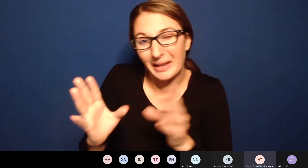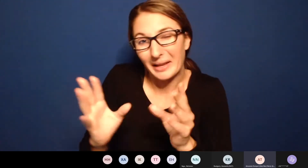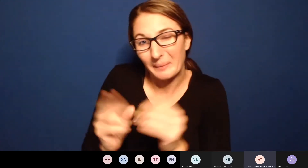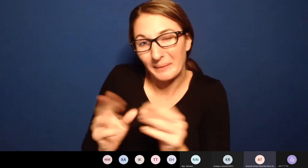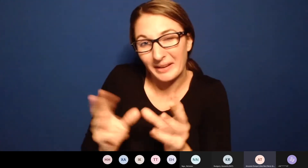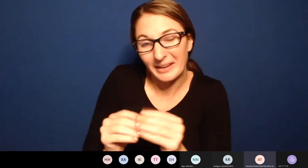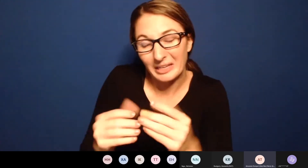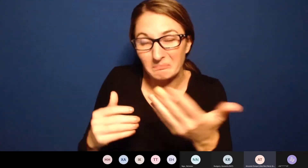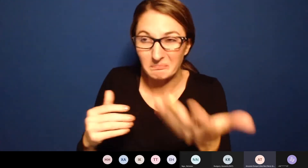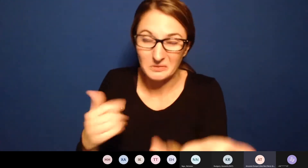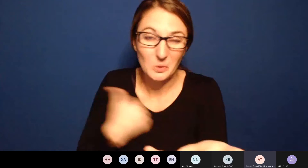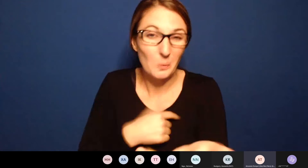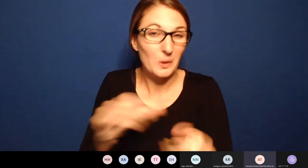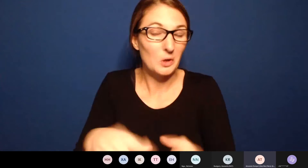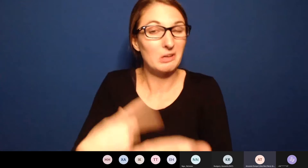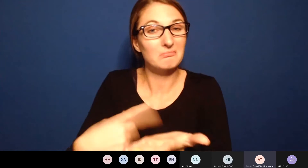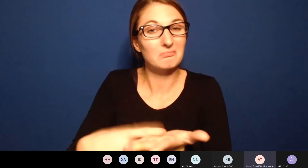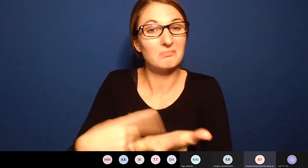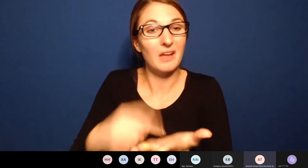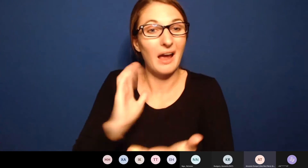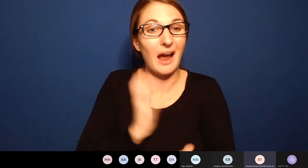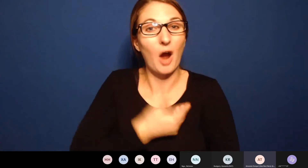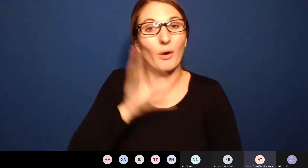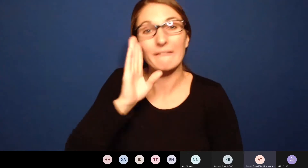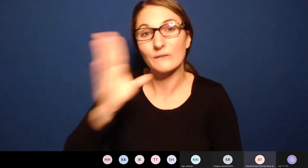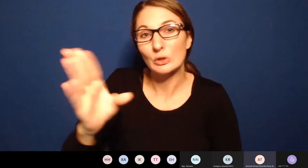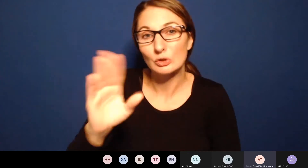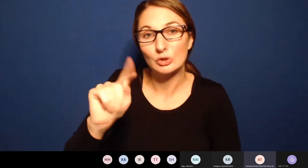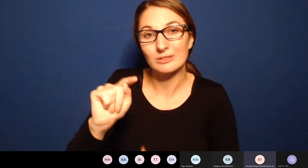talk about what we think our future tasks should be,